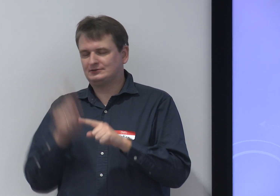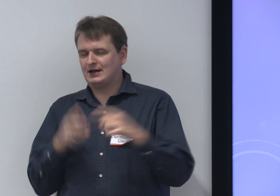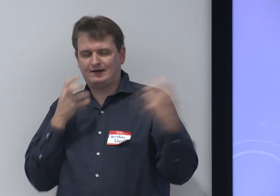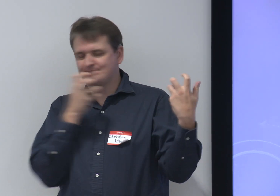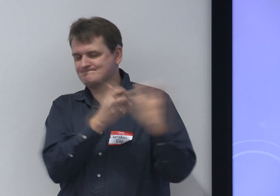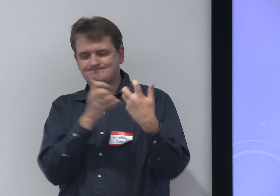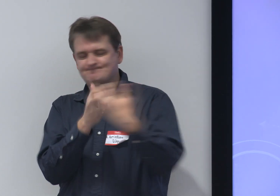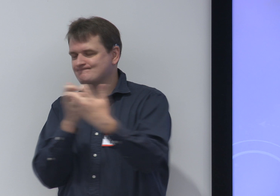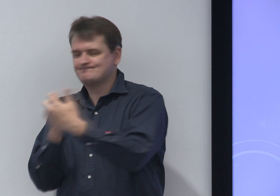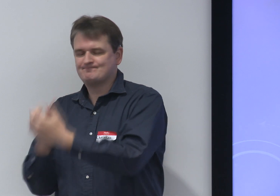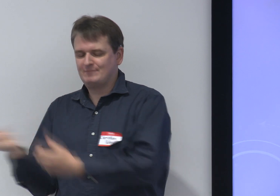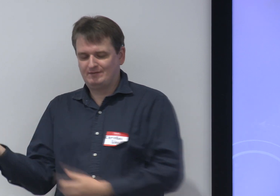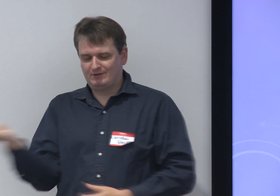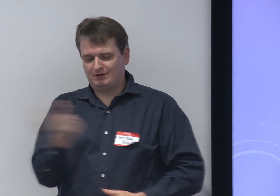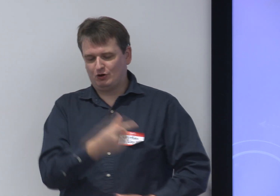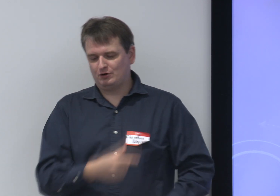one size is not going to fit all.